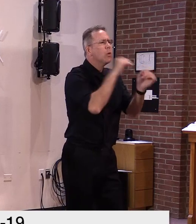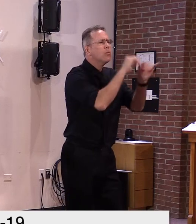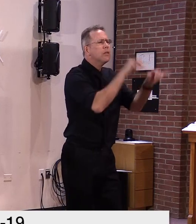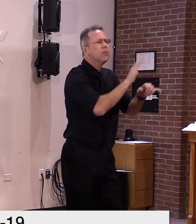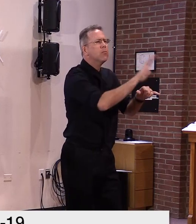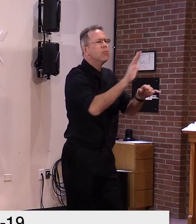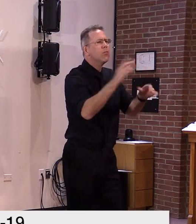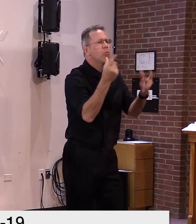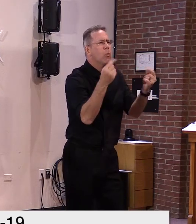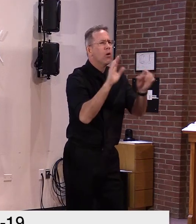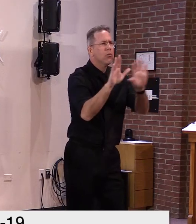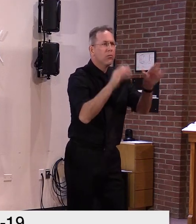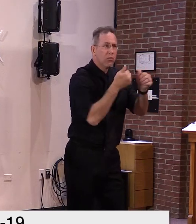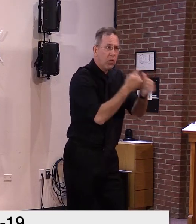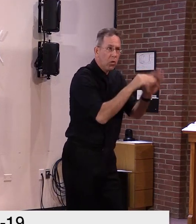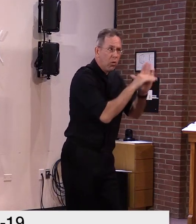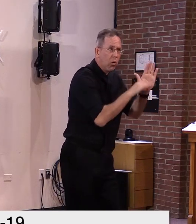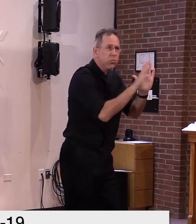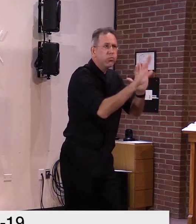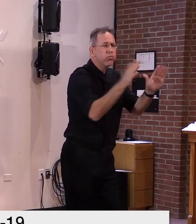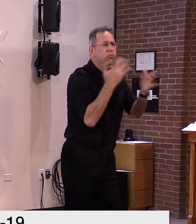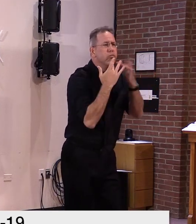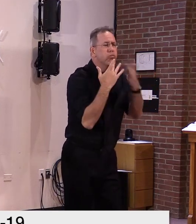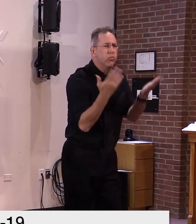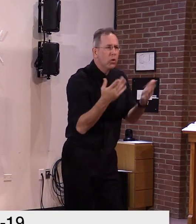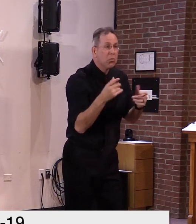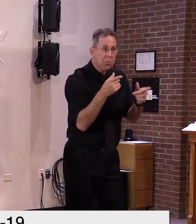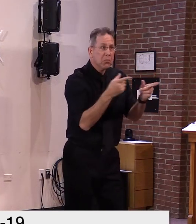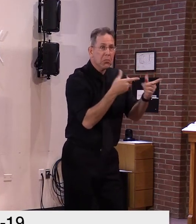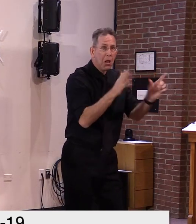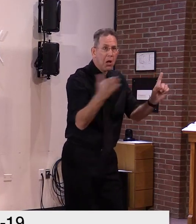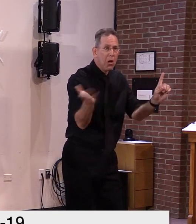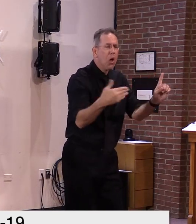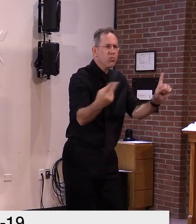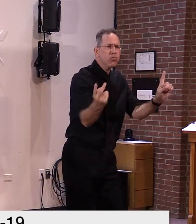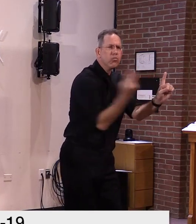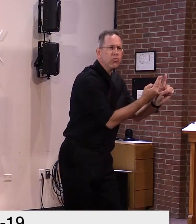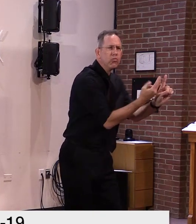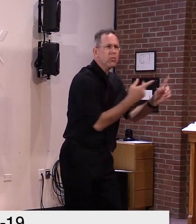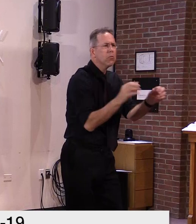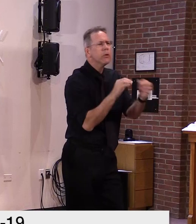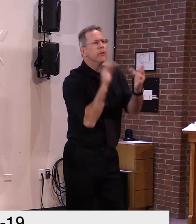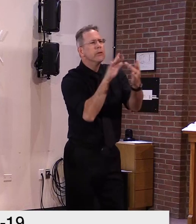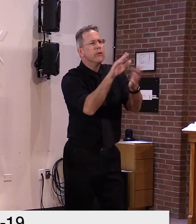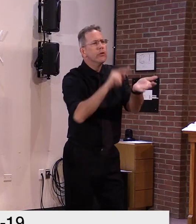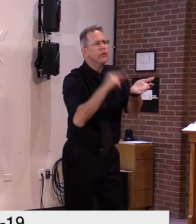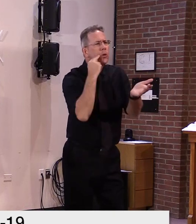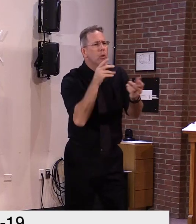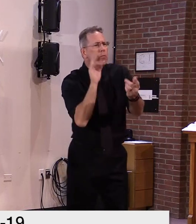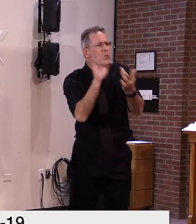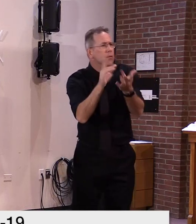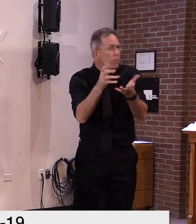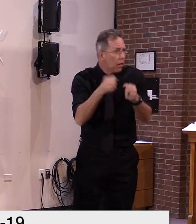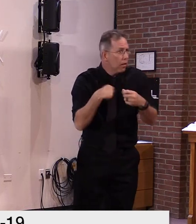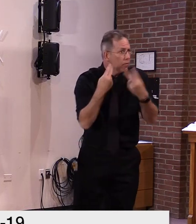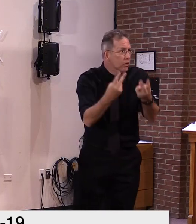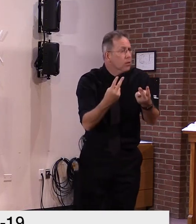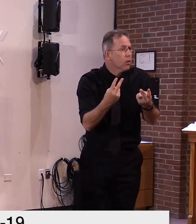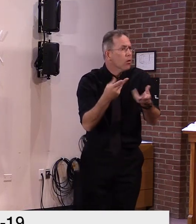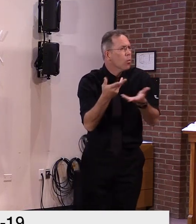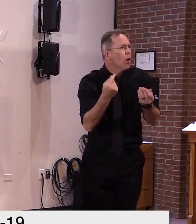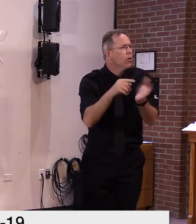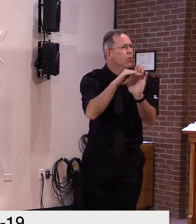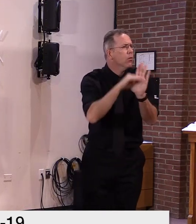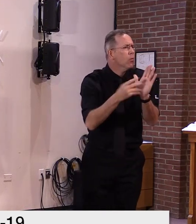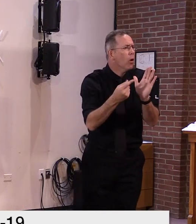want to just sort of update you. I've done it a little bit on prior press conferences on adult day, working with the